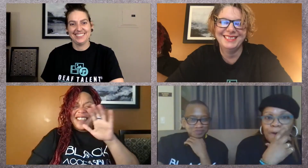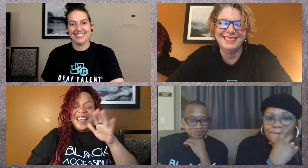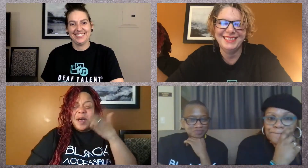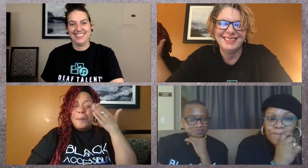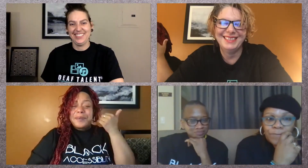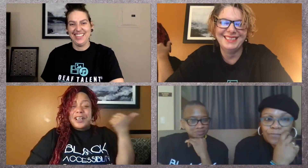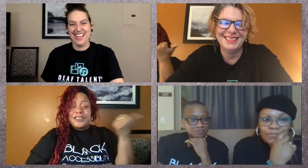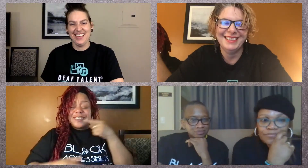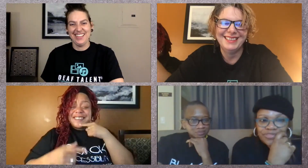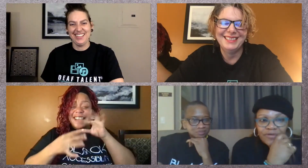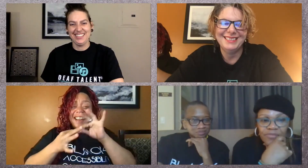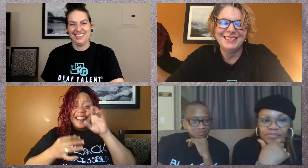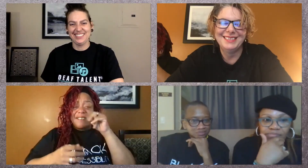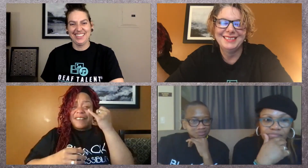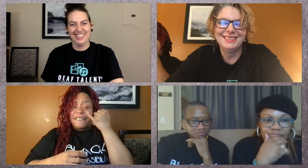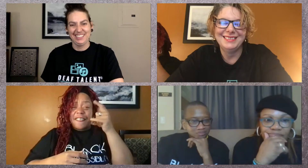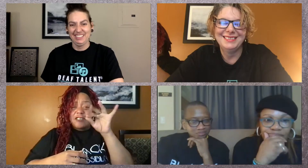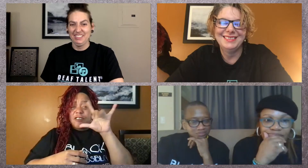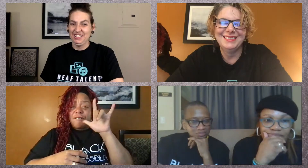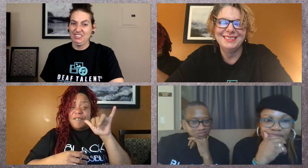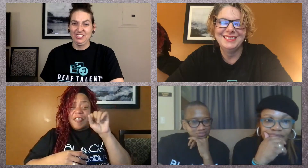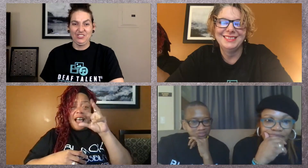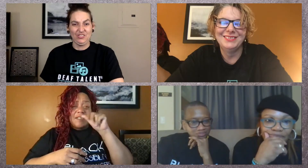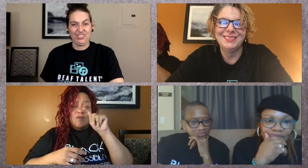And kind of with what Rose was saying,